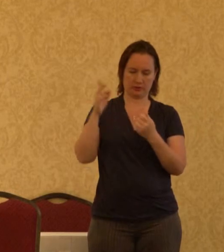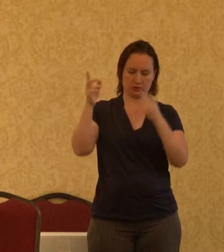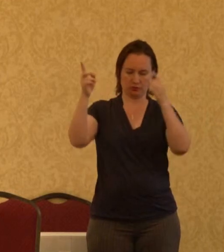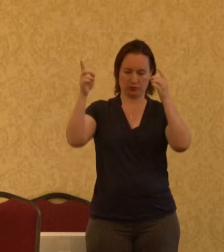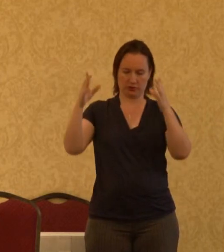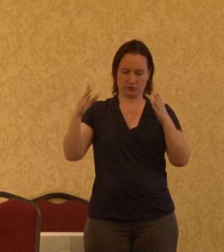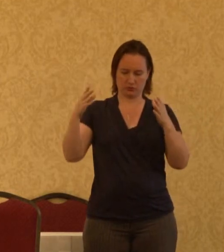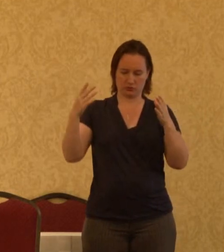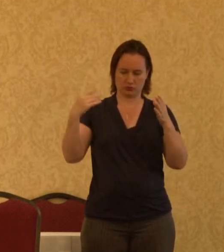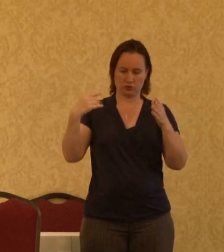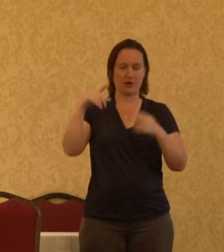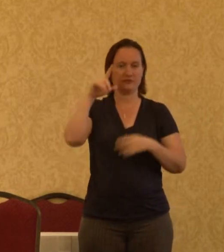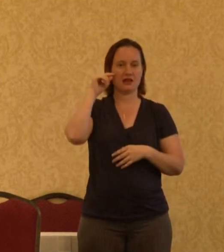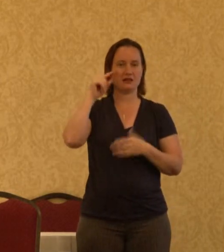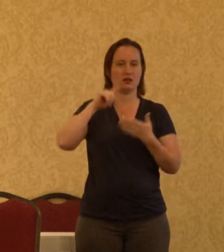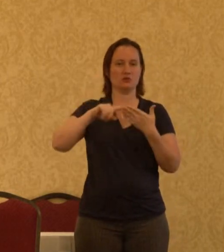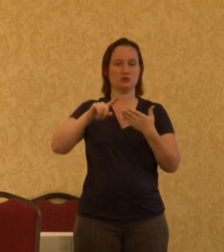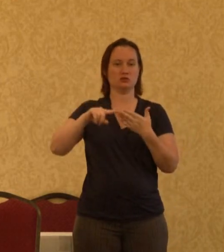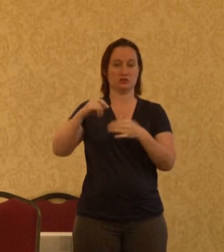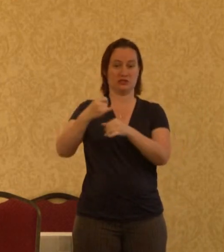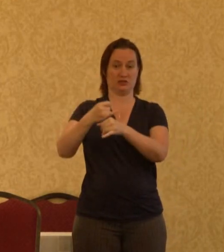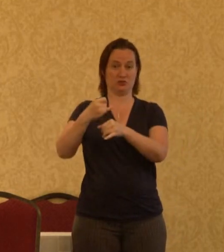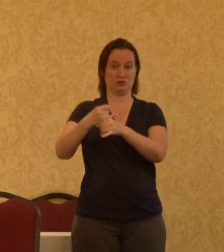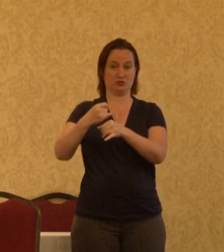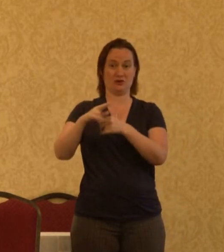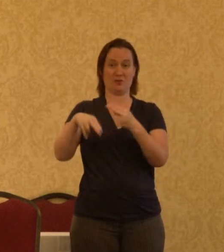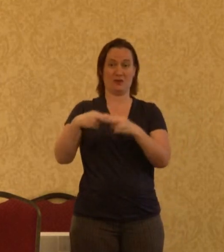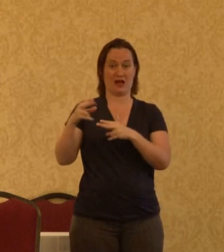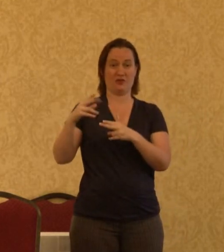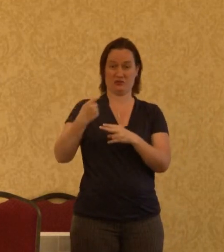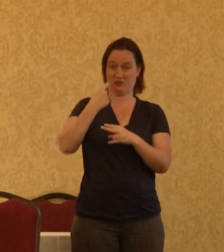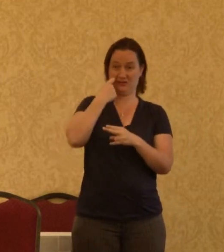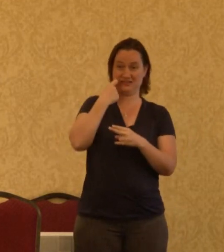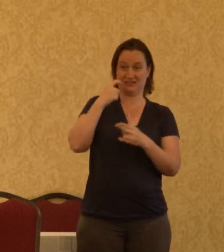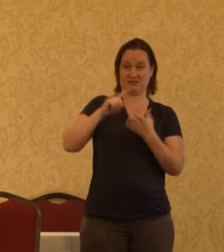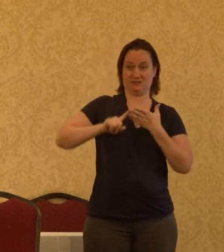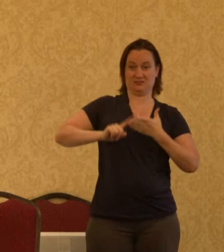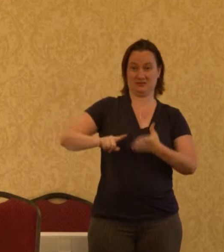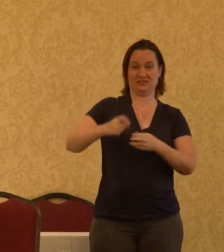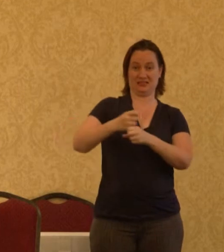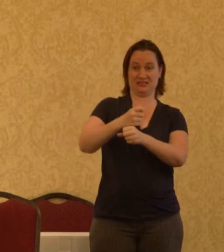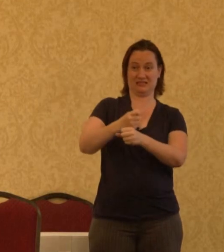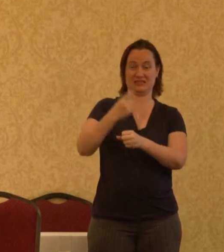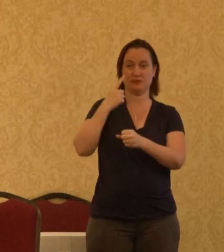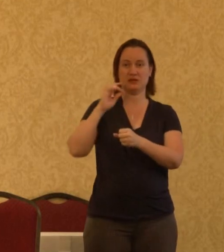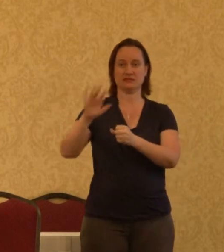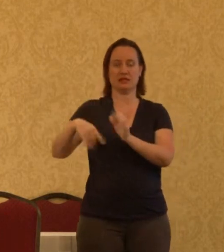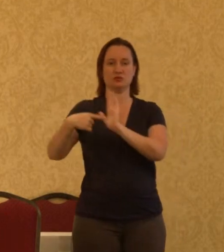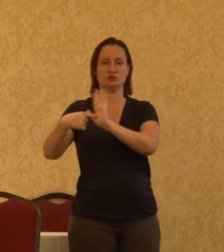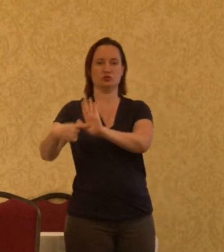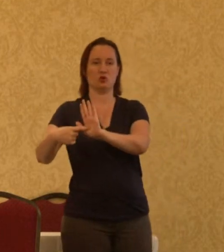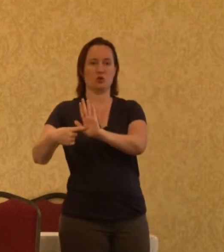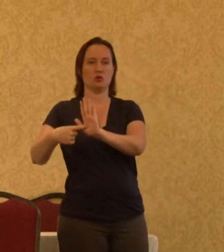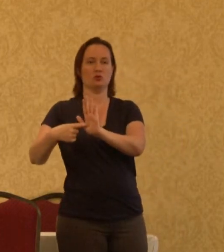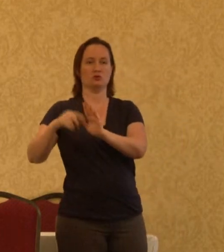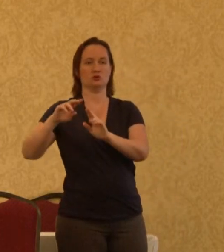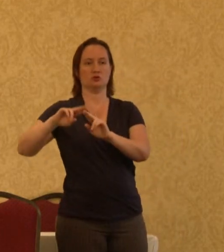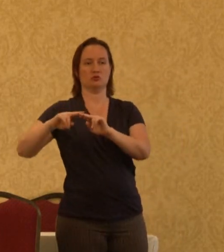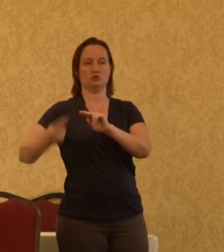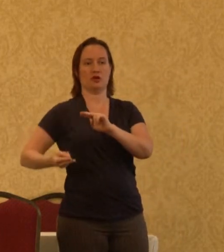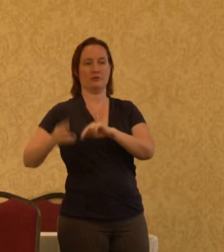director of Gallaudet Research Institute about this, because it shows a drop of